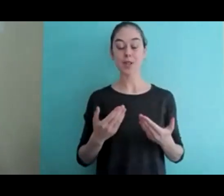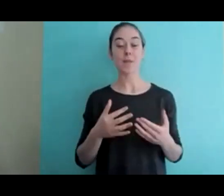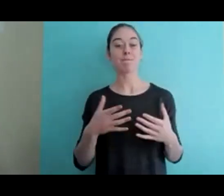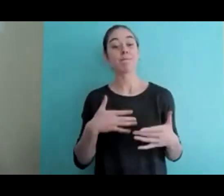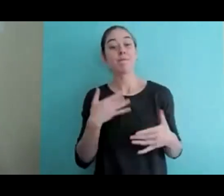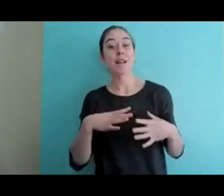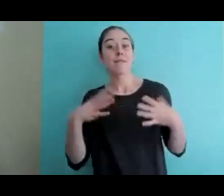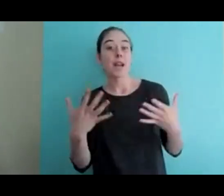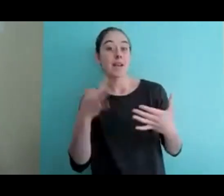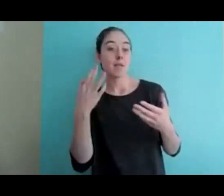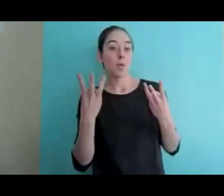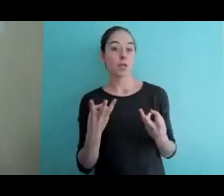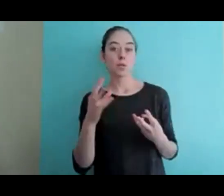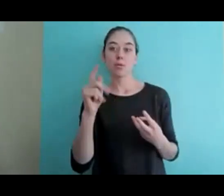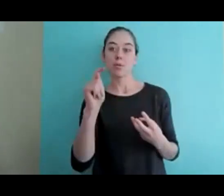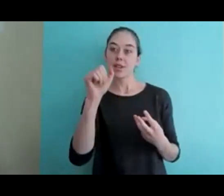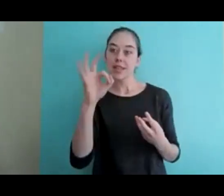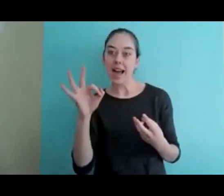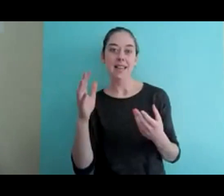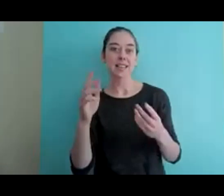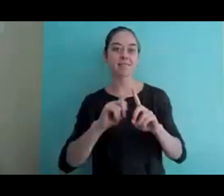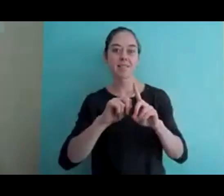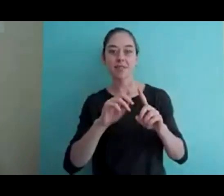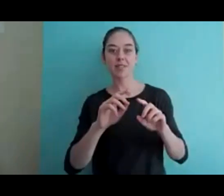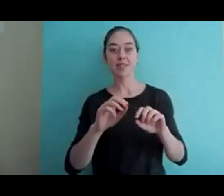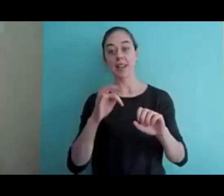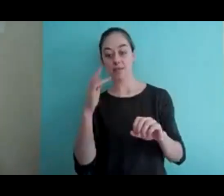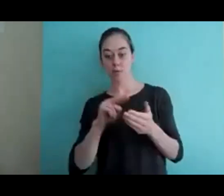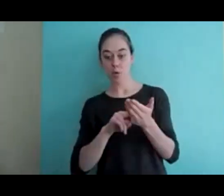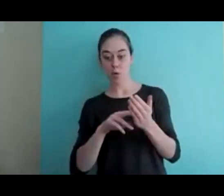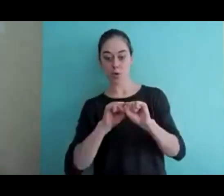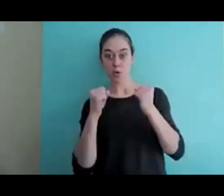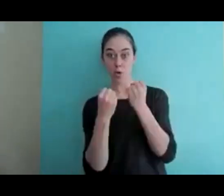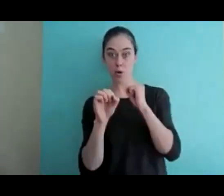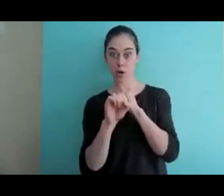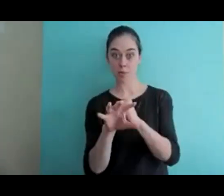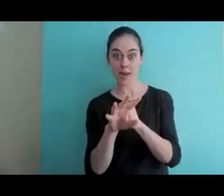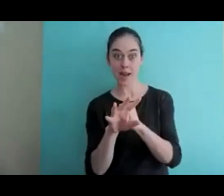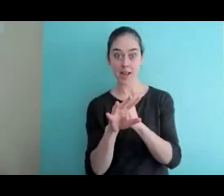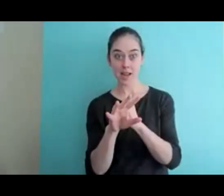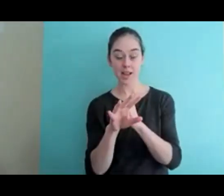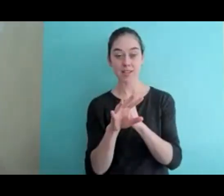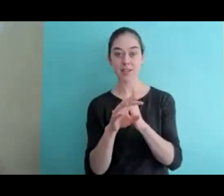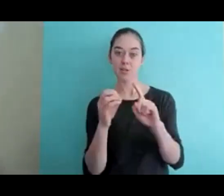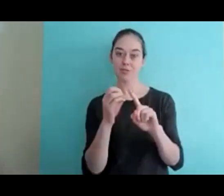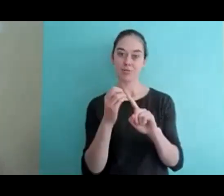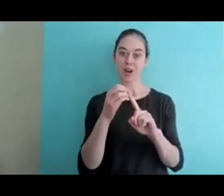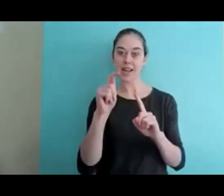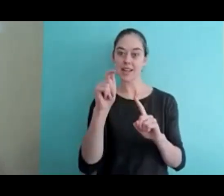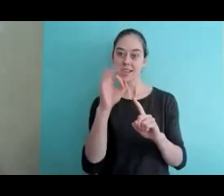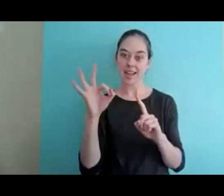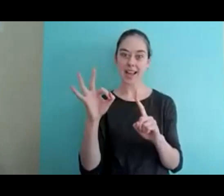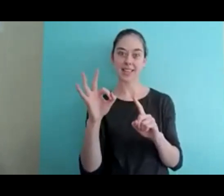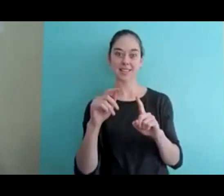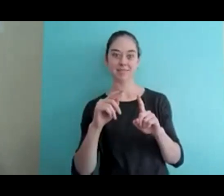to. It's optional. But if you're a social media user, you know, giving out an old plug. Here and there, it'll be